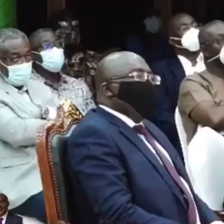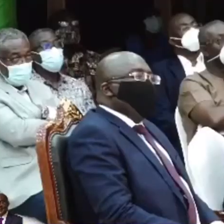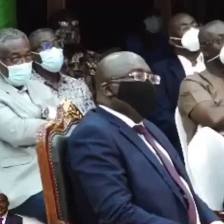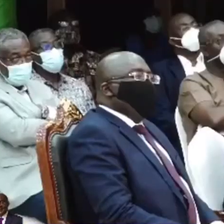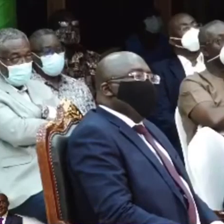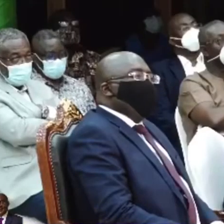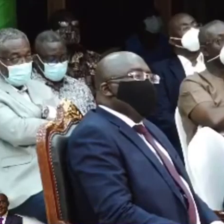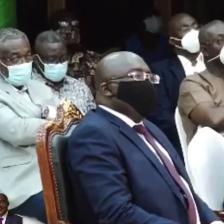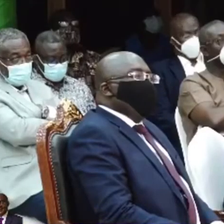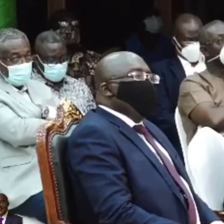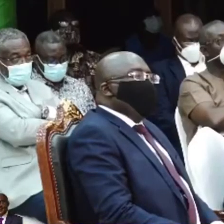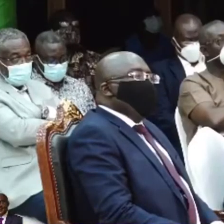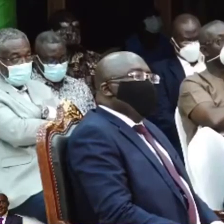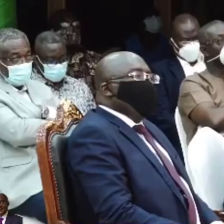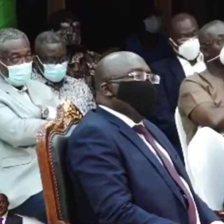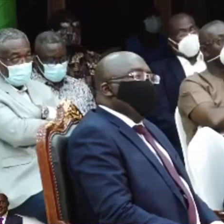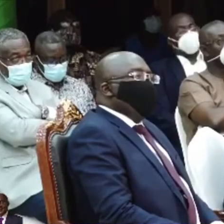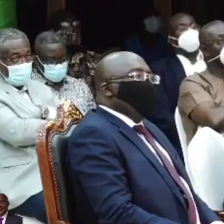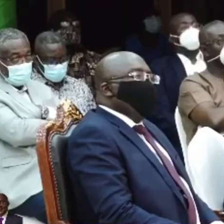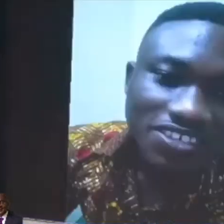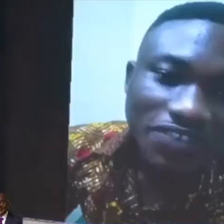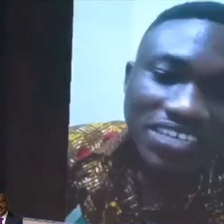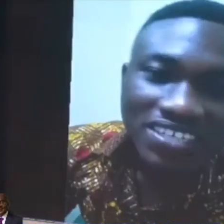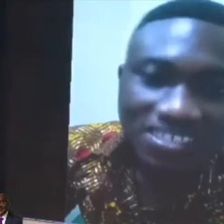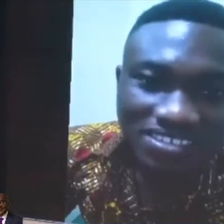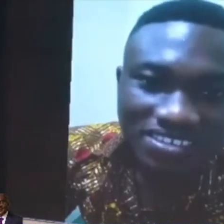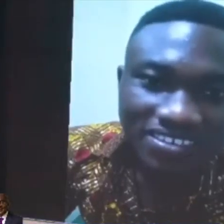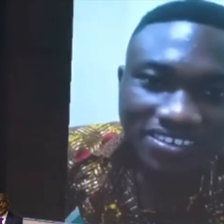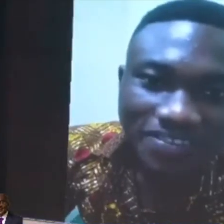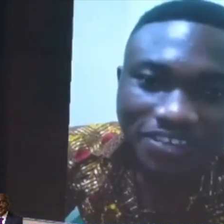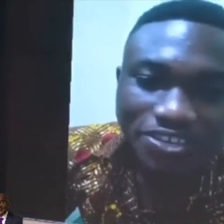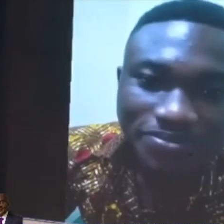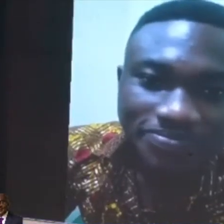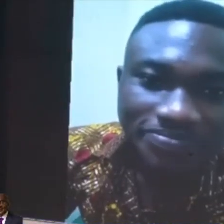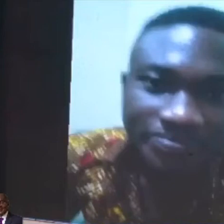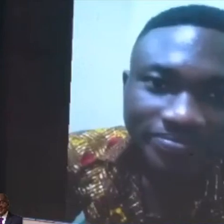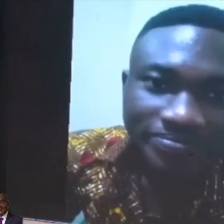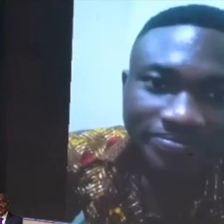government's infrastructural agenda from that of the NDC? Thank you.